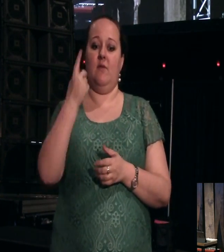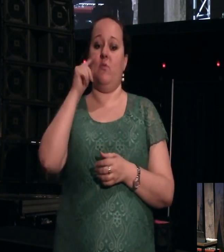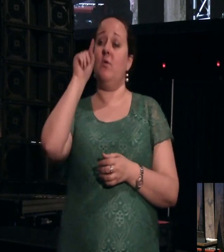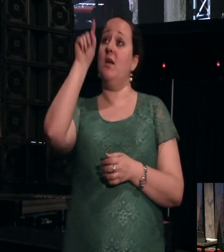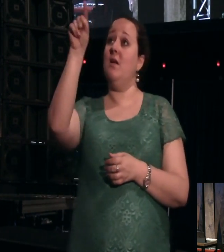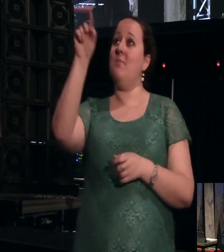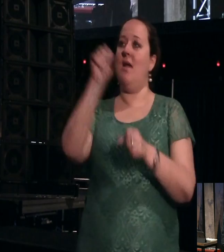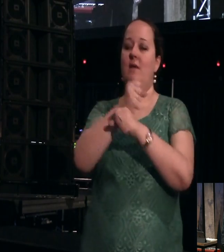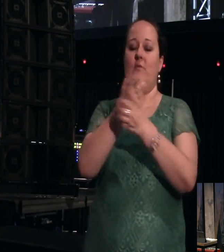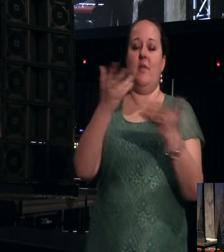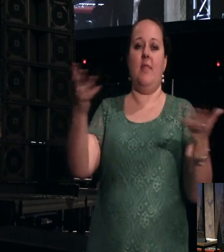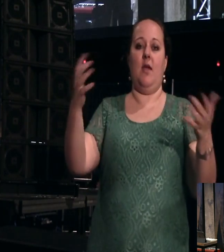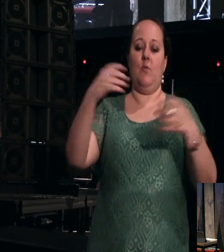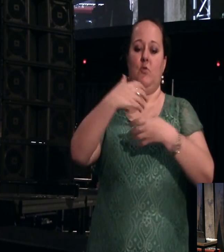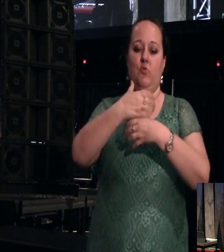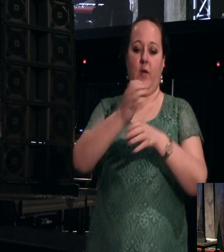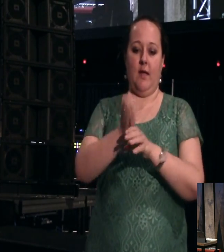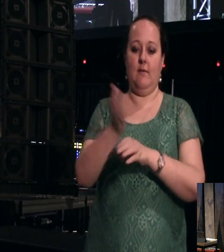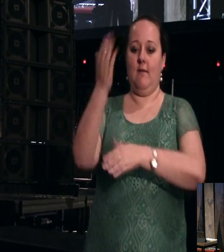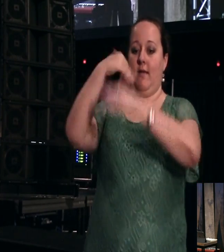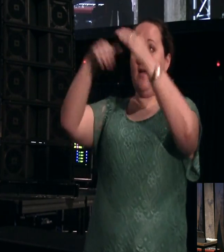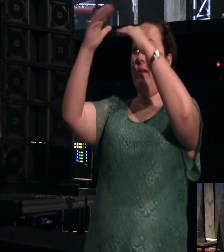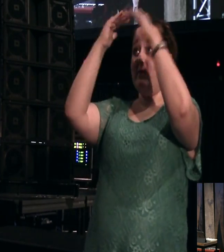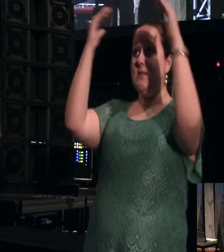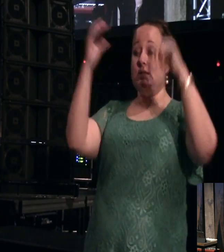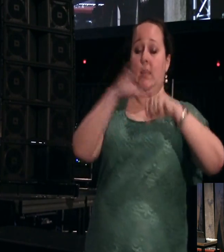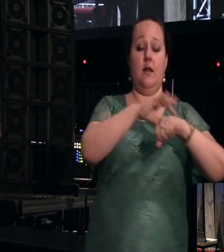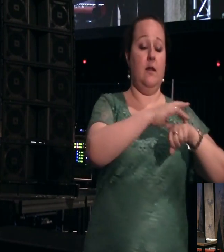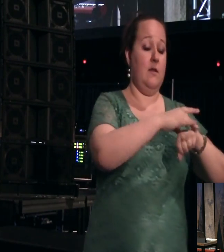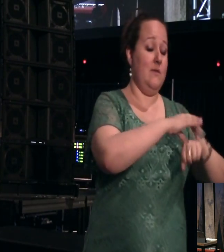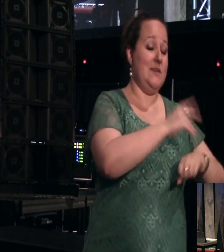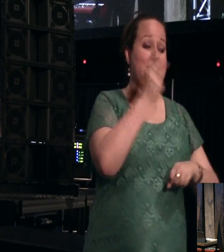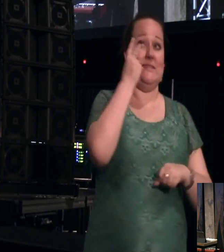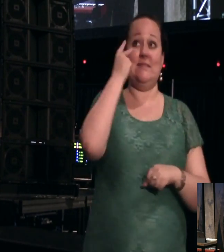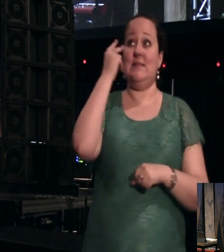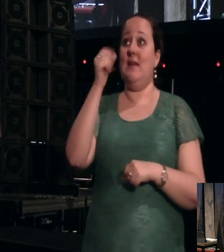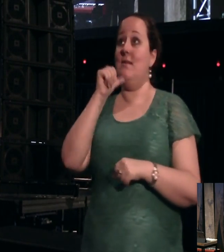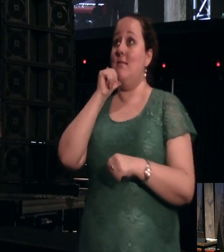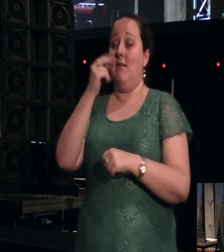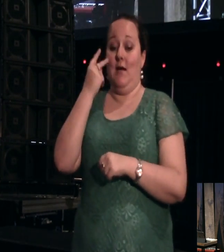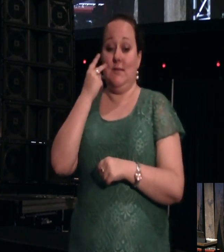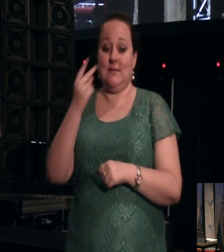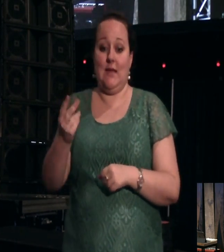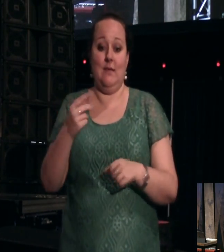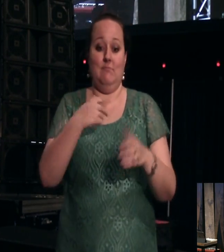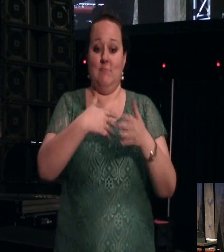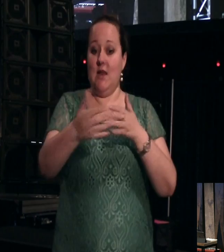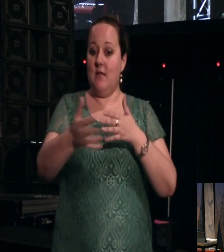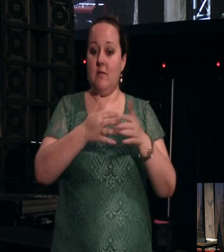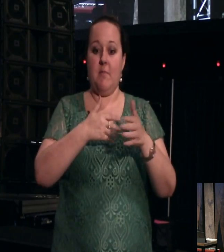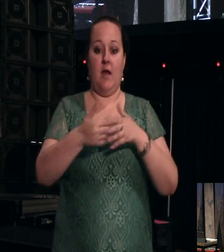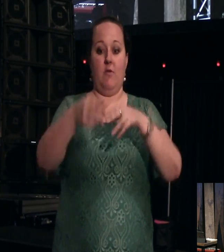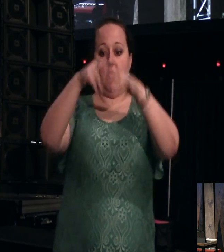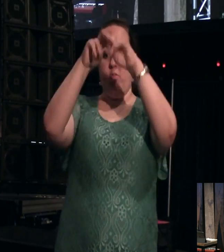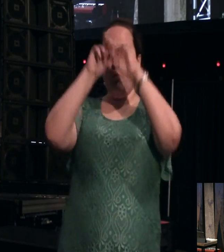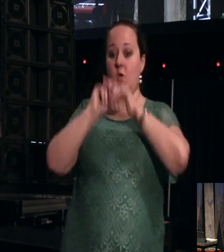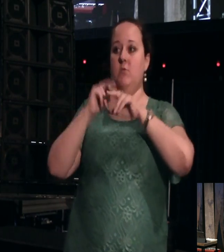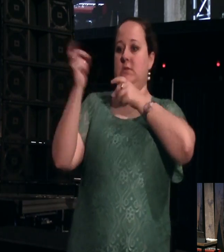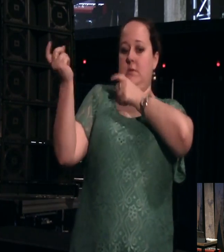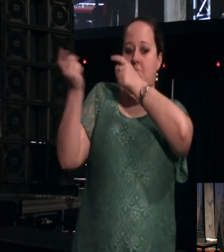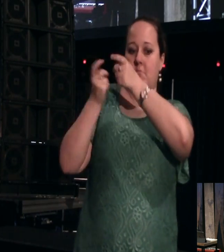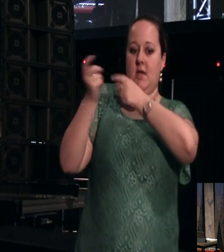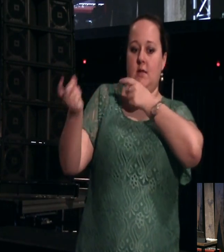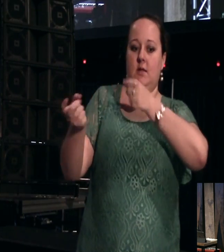verse a lot. Paul says, "For by him all things were created in heaven and on earth, visible and invisible, whether thrones